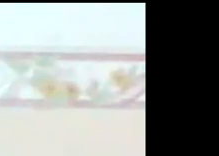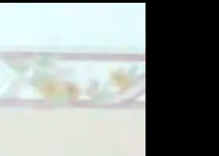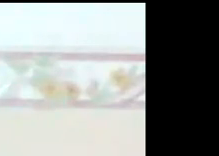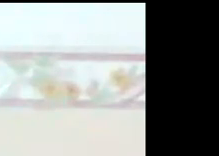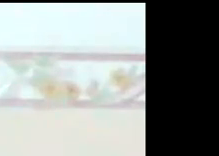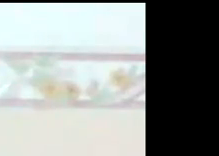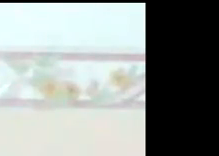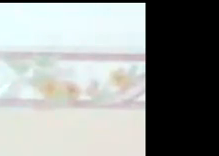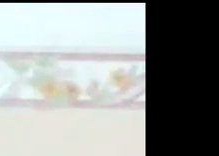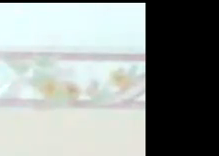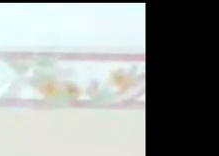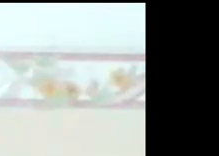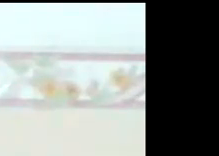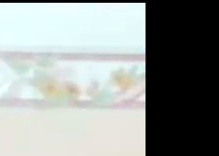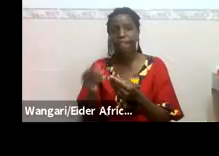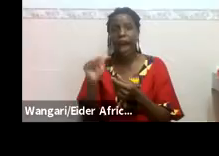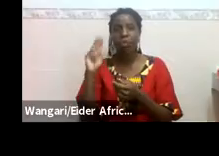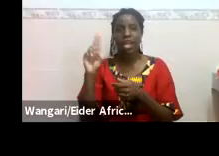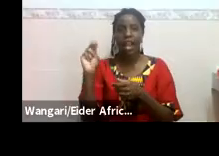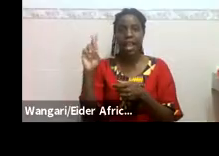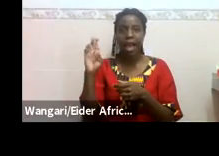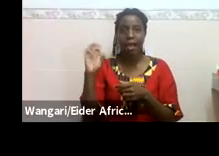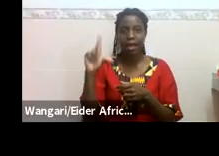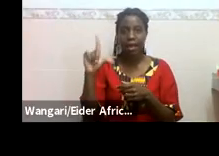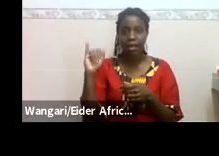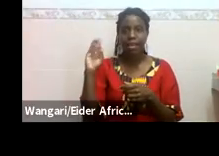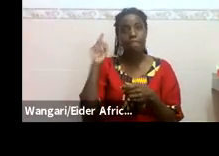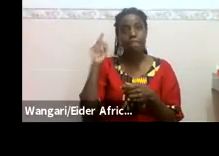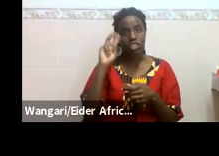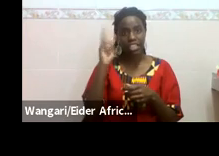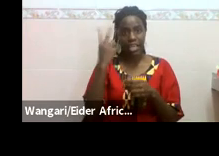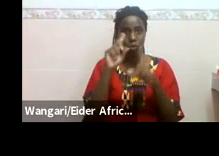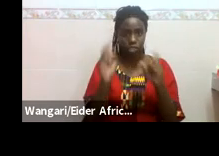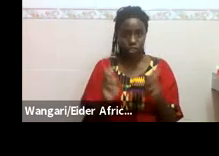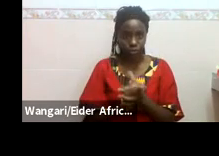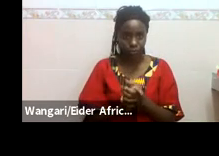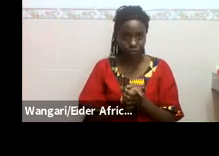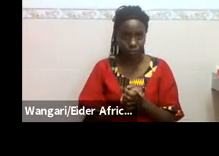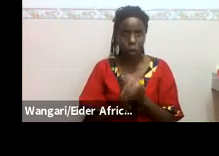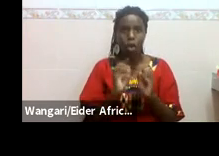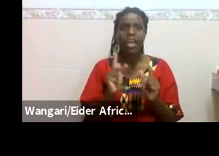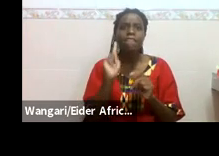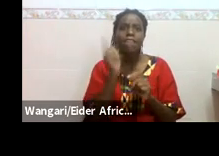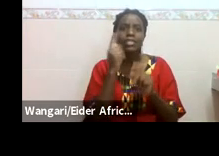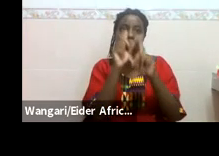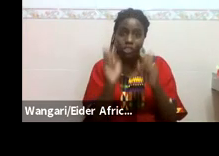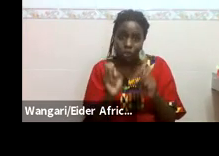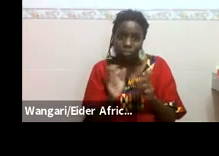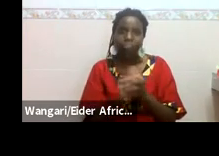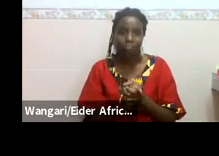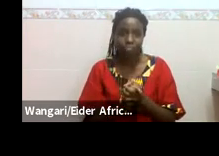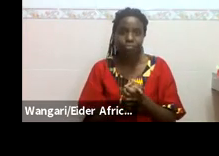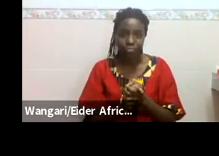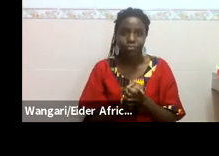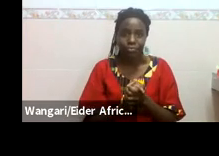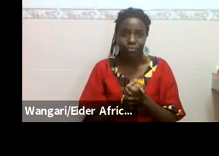one. So the first question is related to a general, like, what are, oops, now I lost,